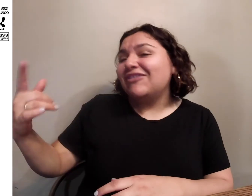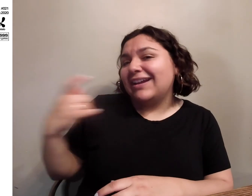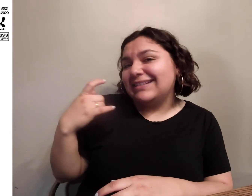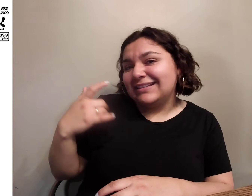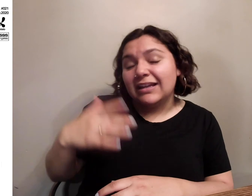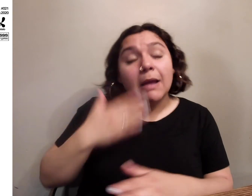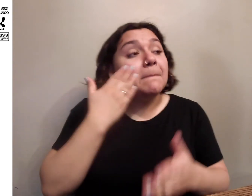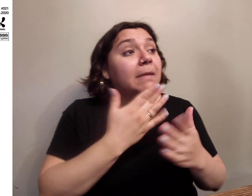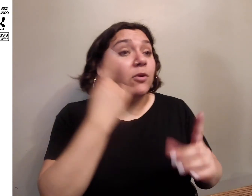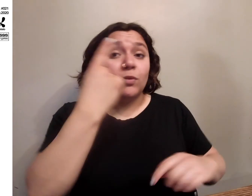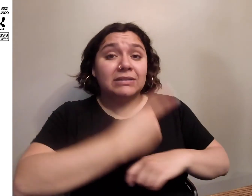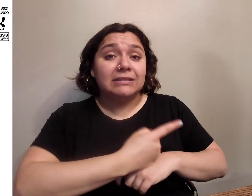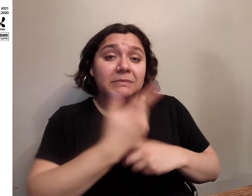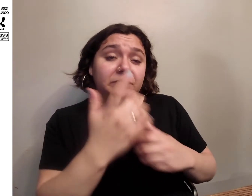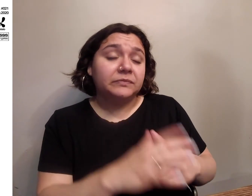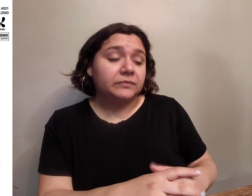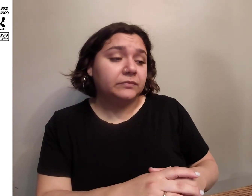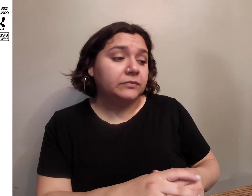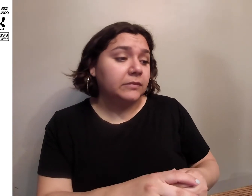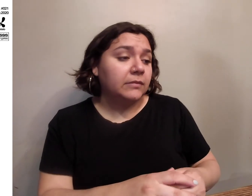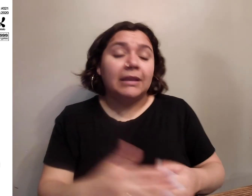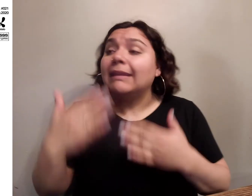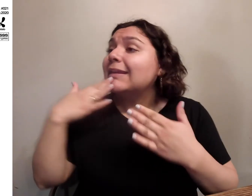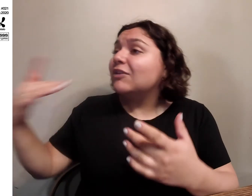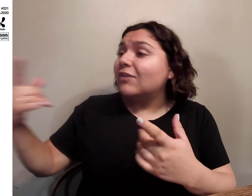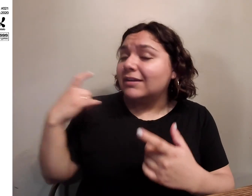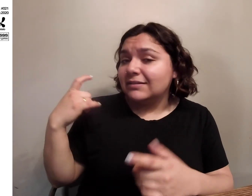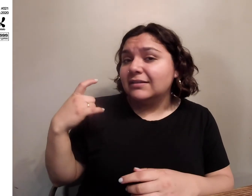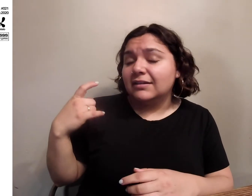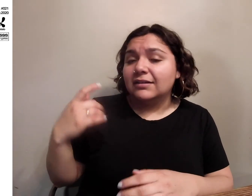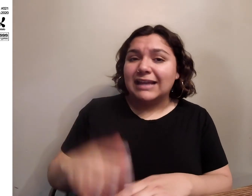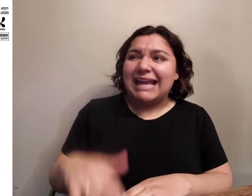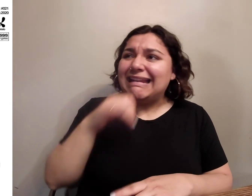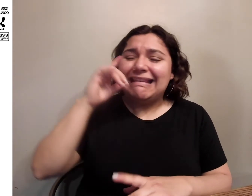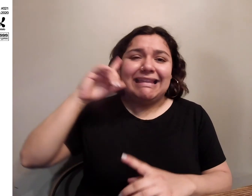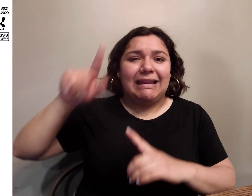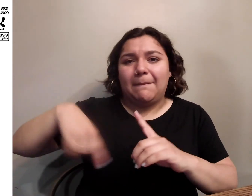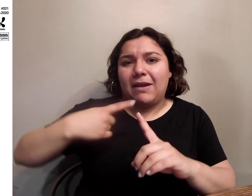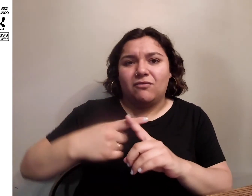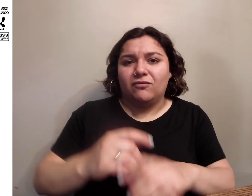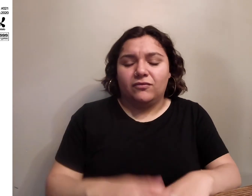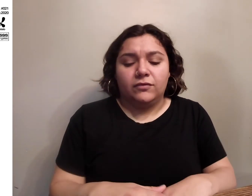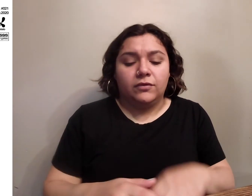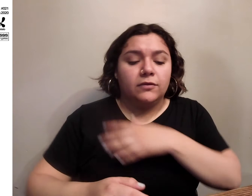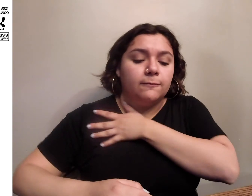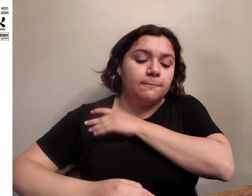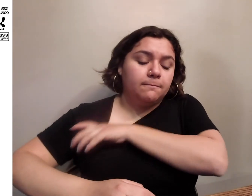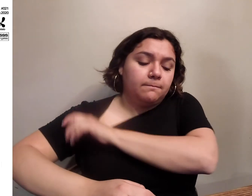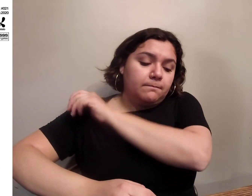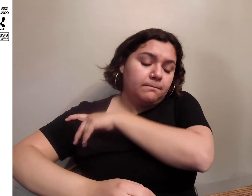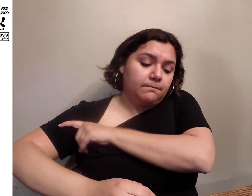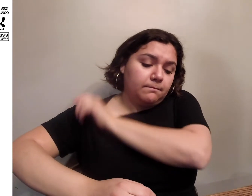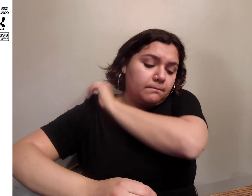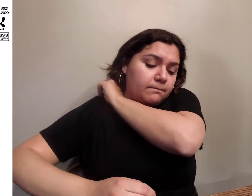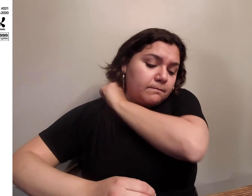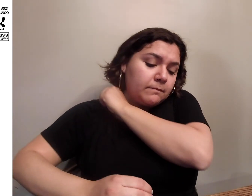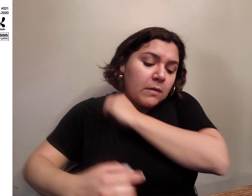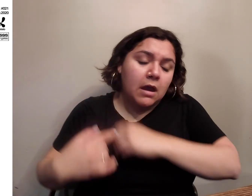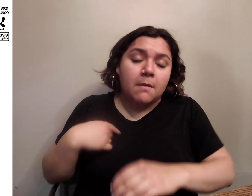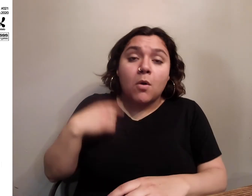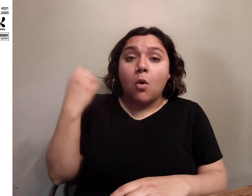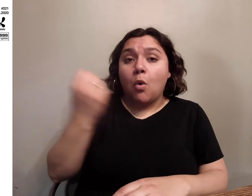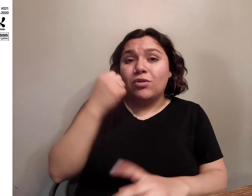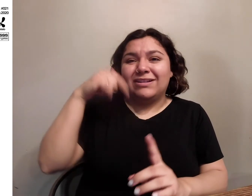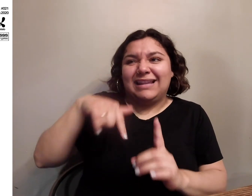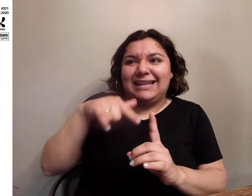maybe at some point. Thank you for asking that. I hadn't even thought about it that way. Like, I'm holding on to these